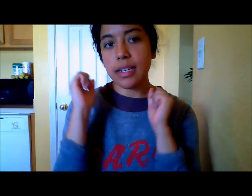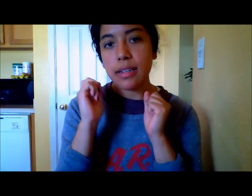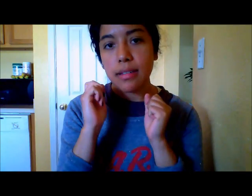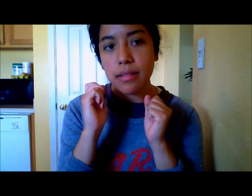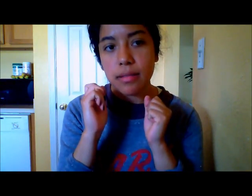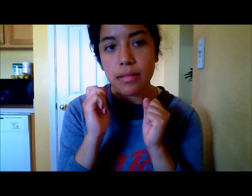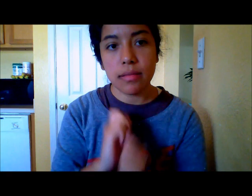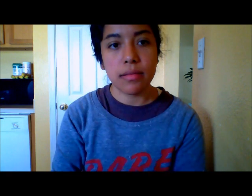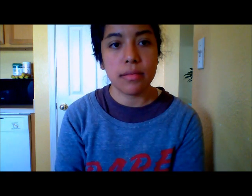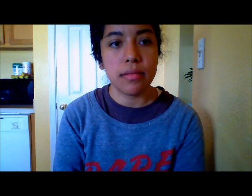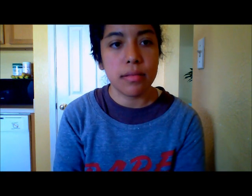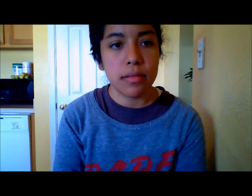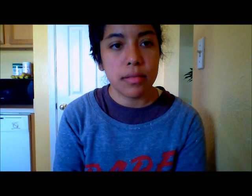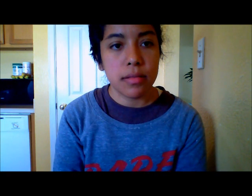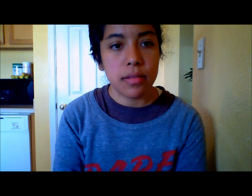president.